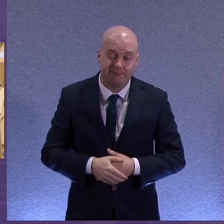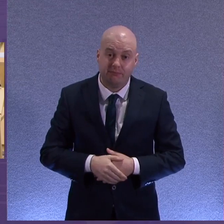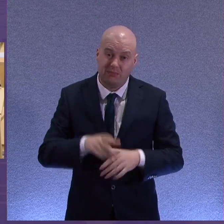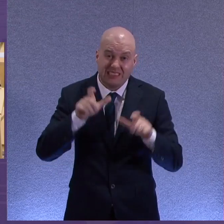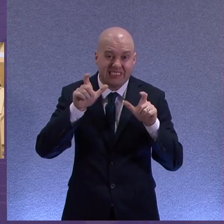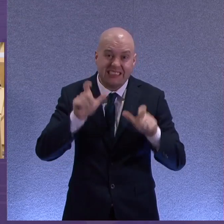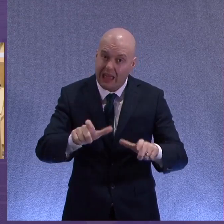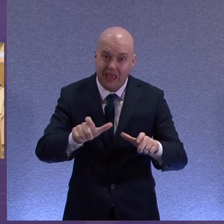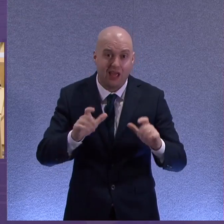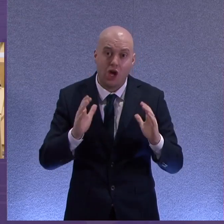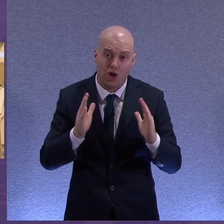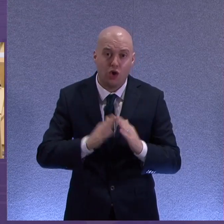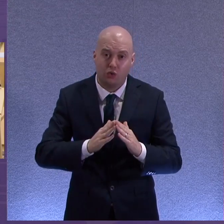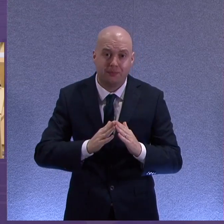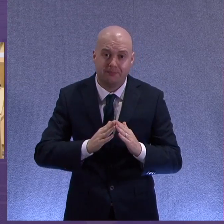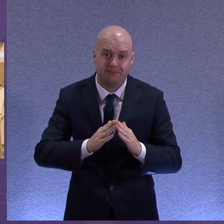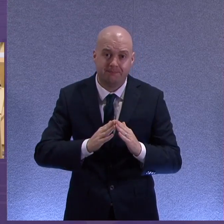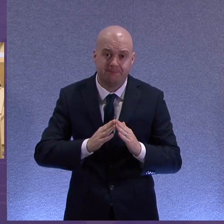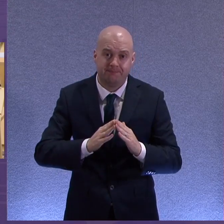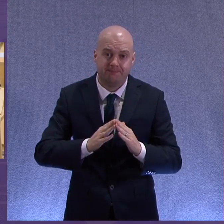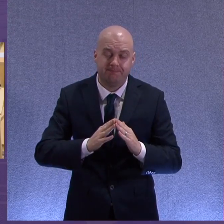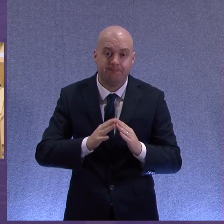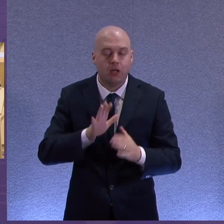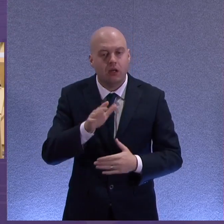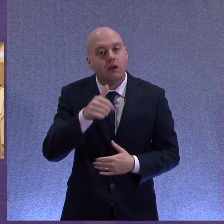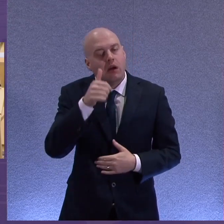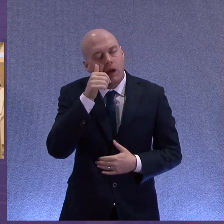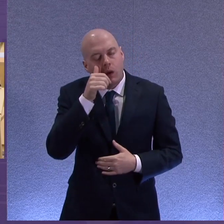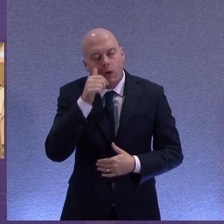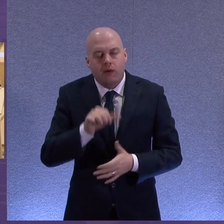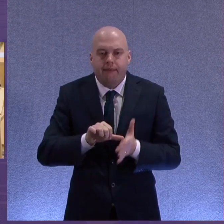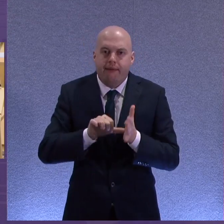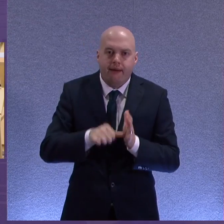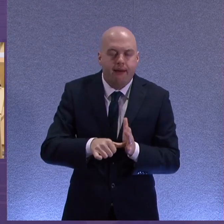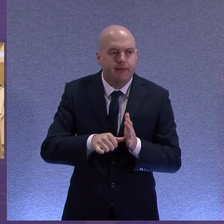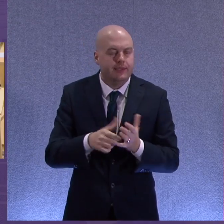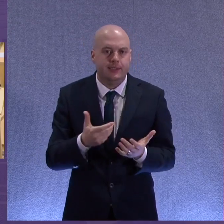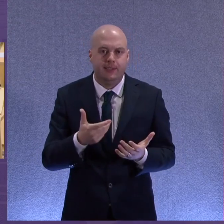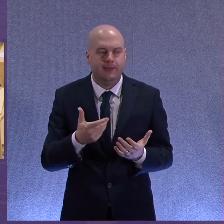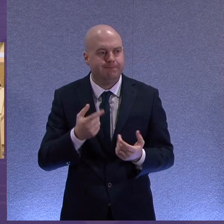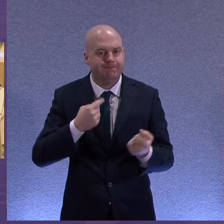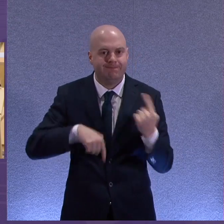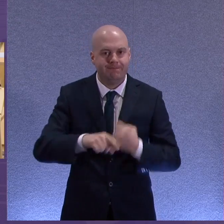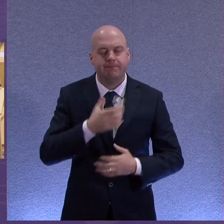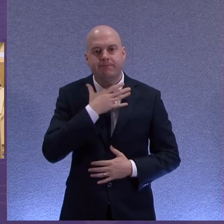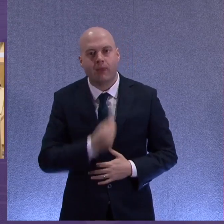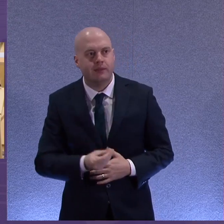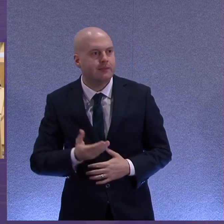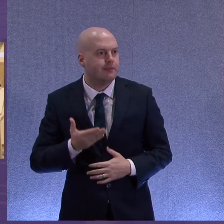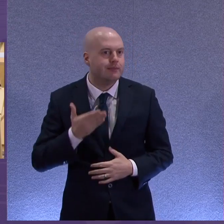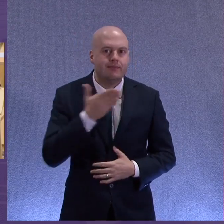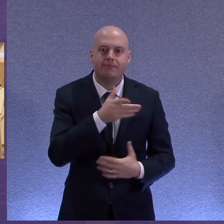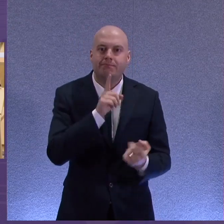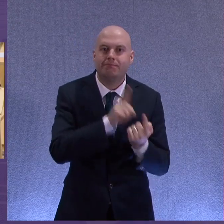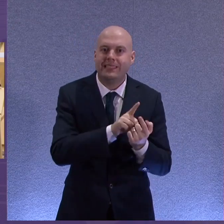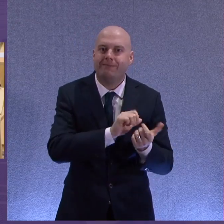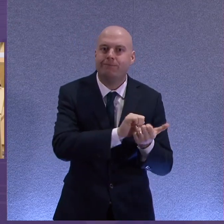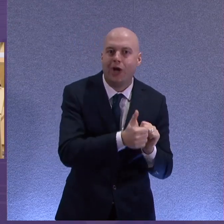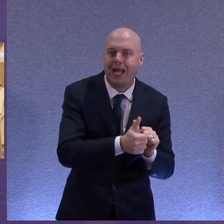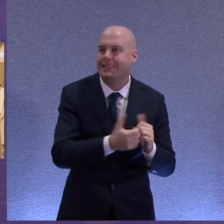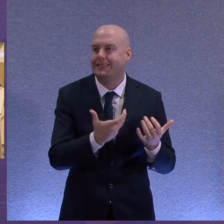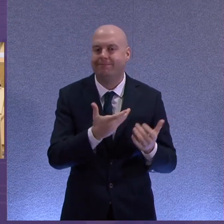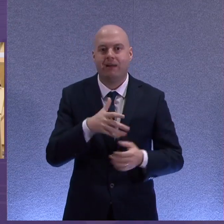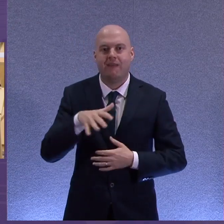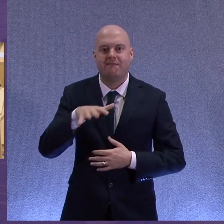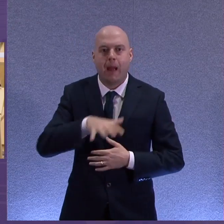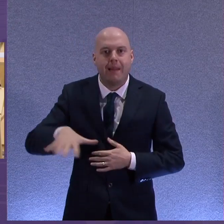this is for everybody, but people should not be meeting friends. They should not be meeting family members who live outside of